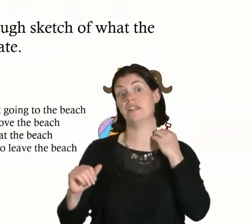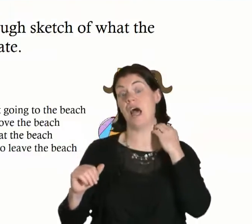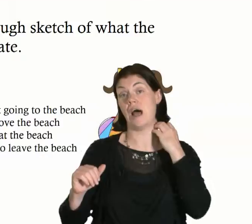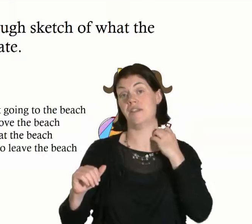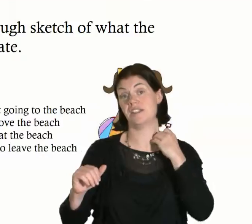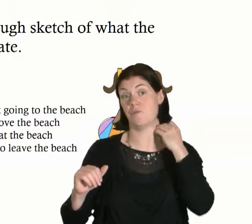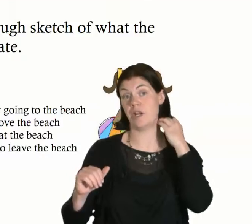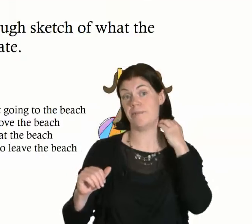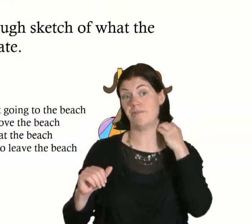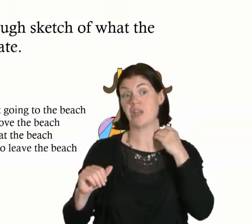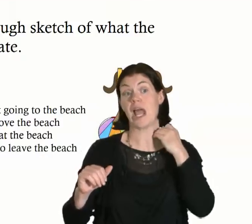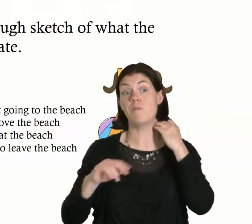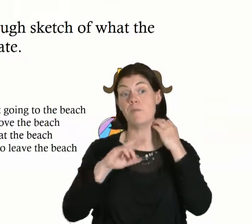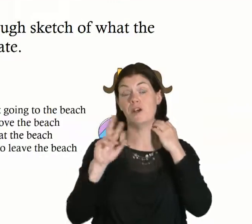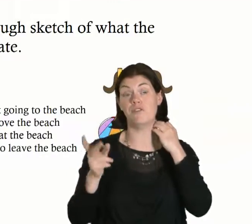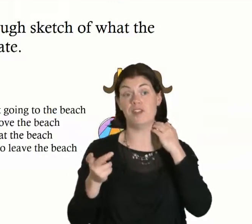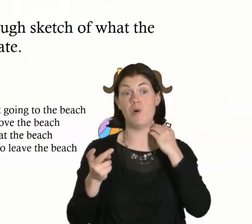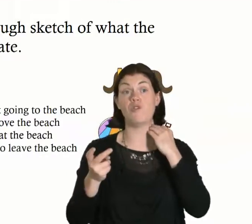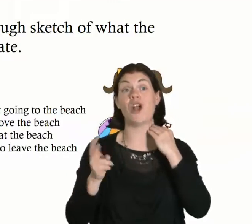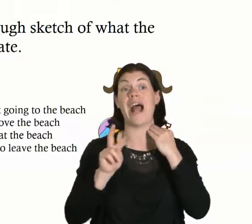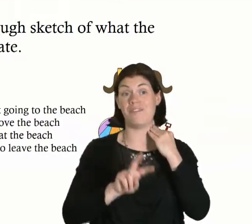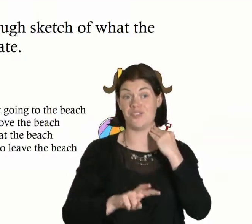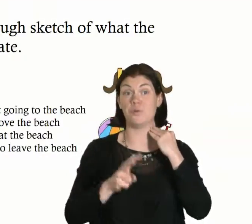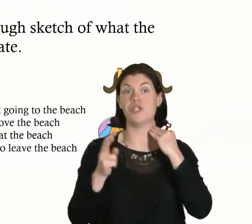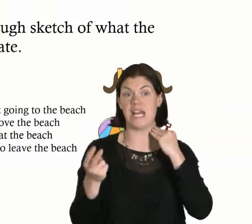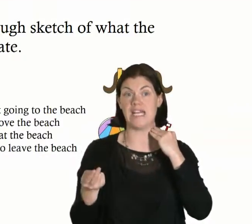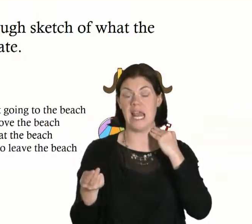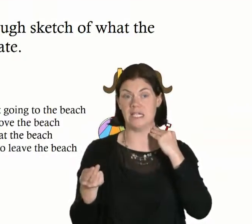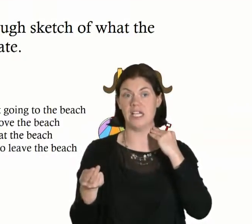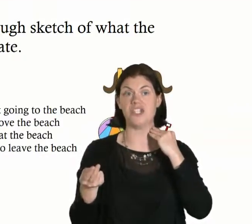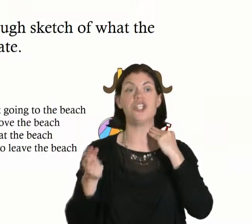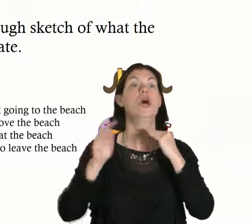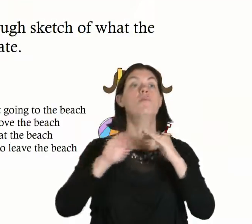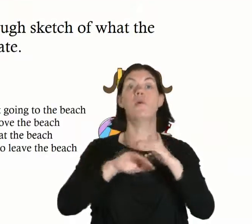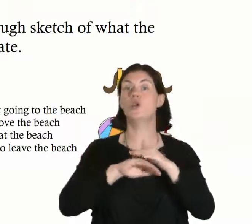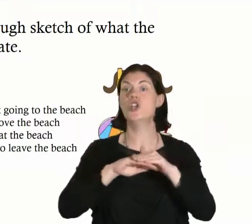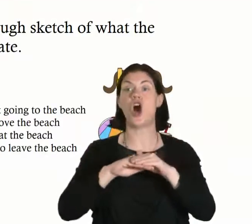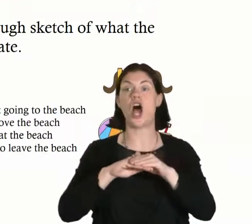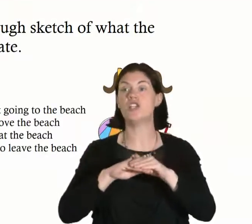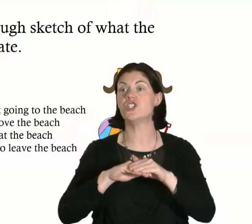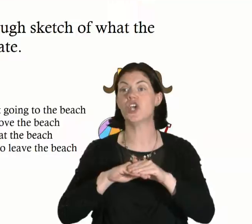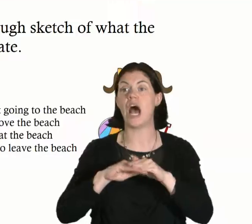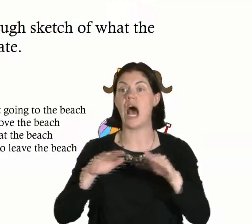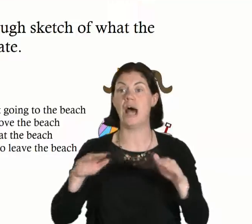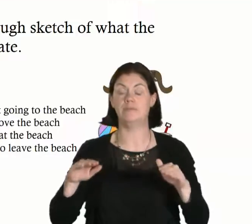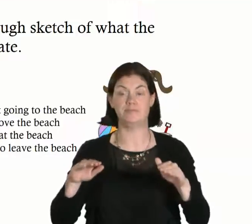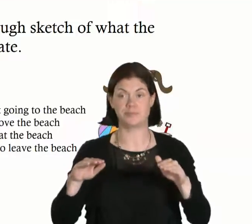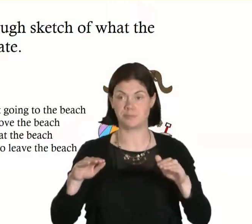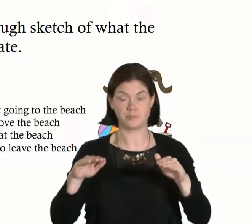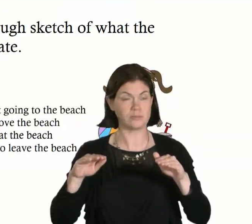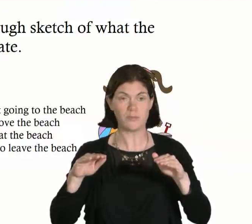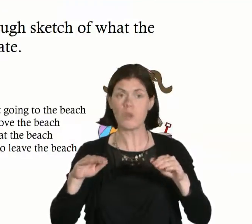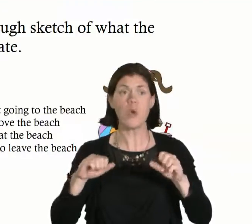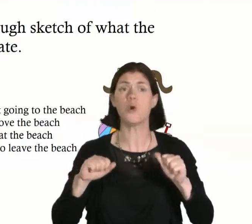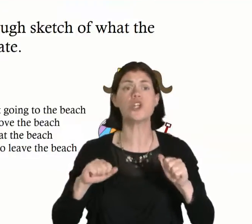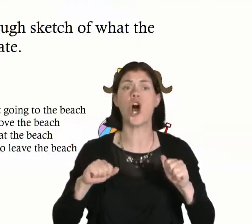well this morning, and we will flip over after we're done English, but we're not